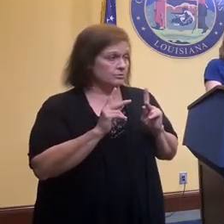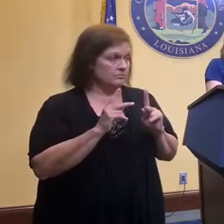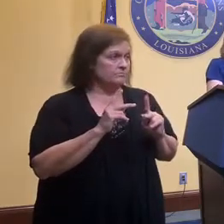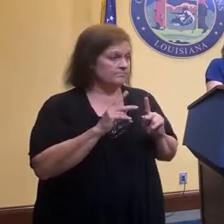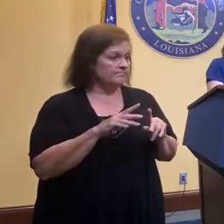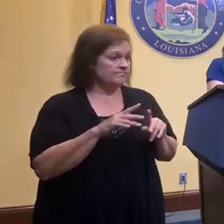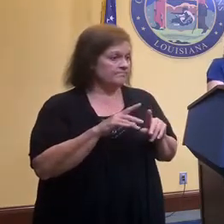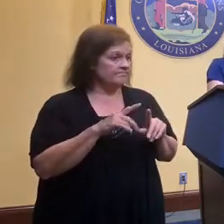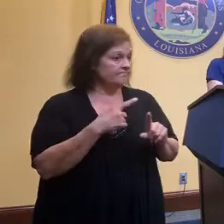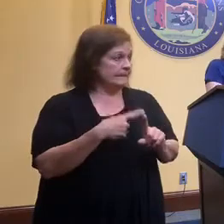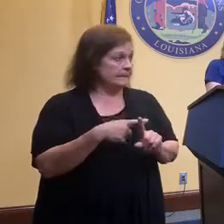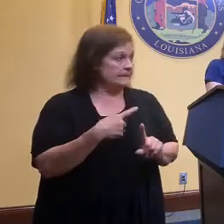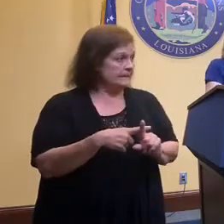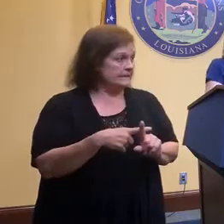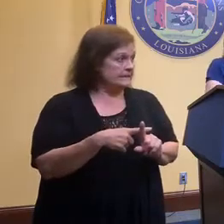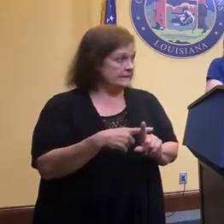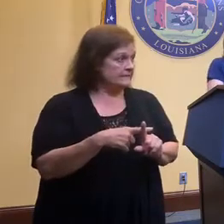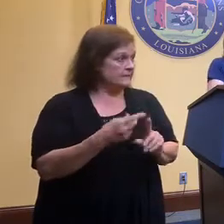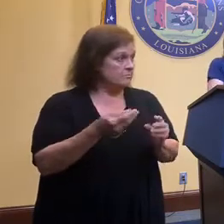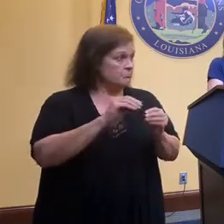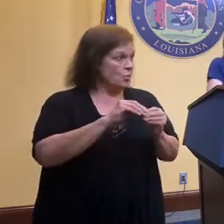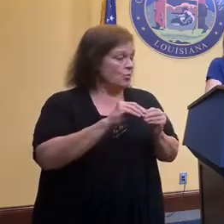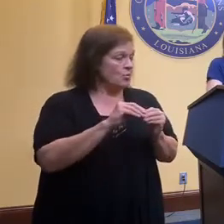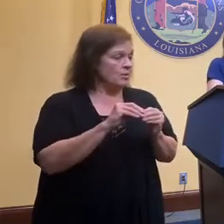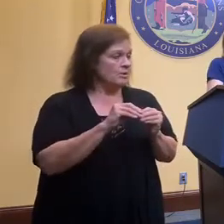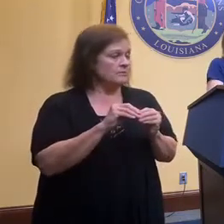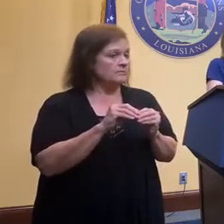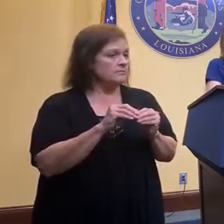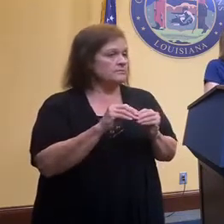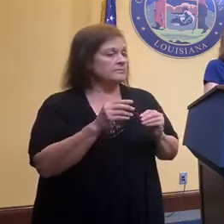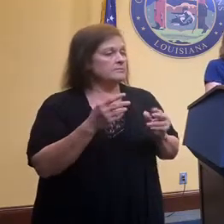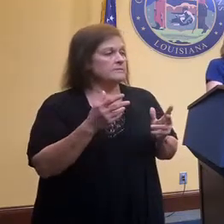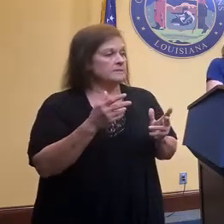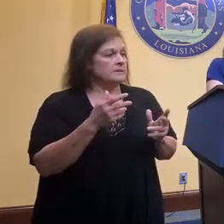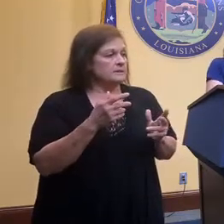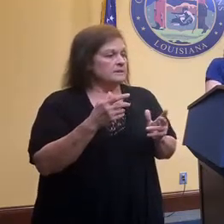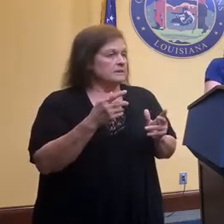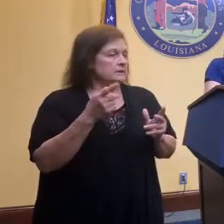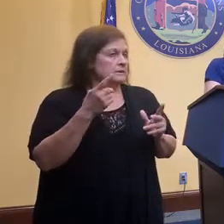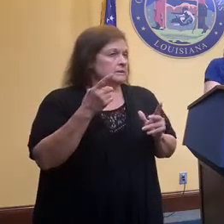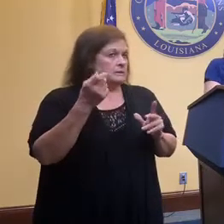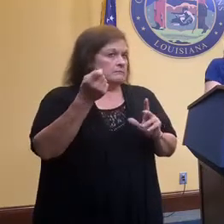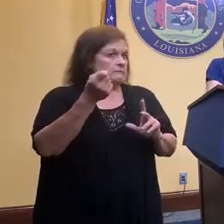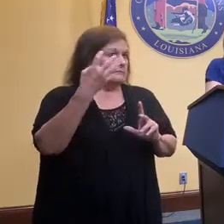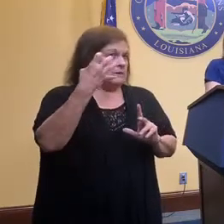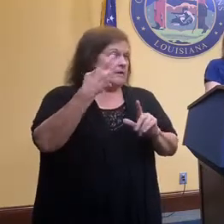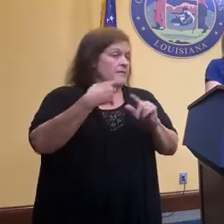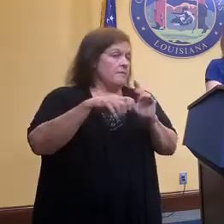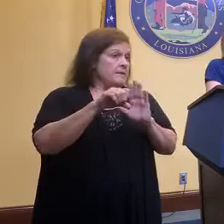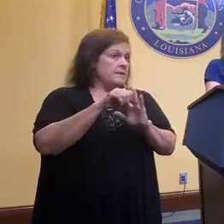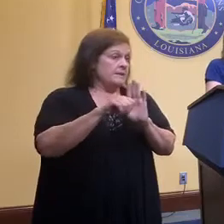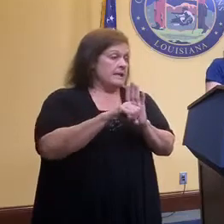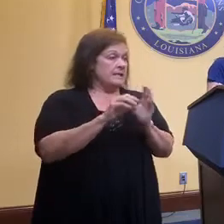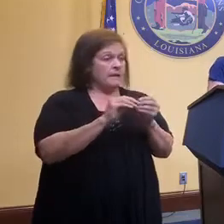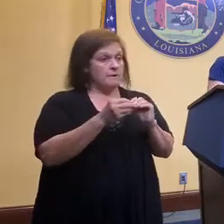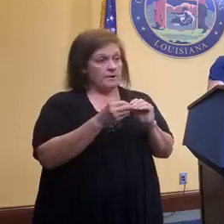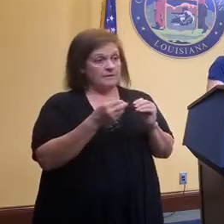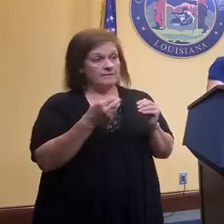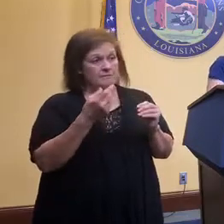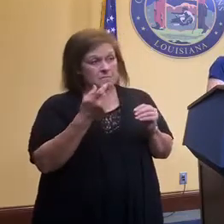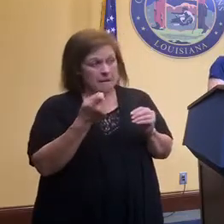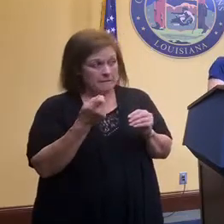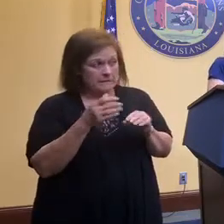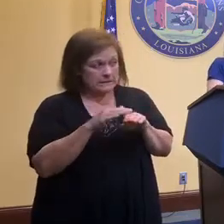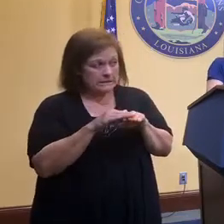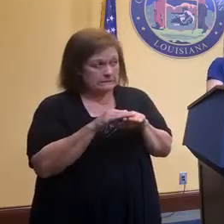testing positive at higher rates. The latest data from the state indicates maybe that slowed down a